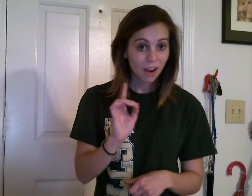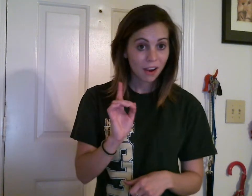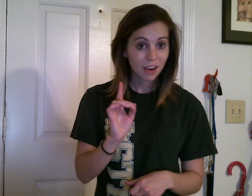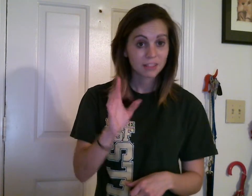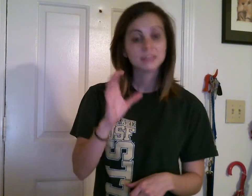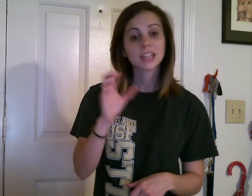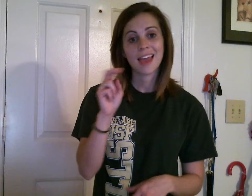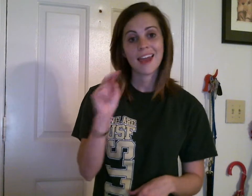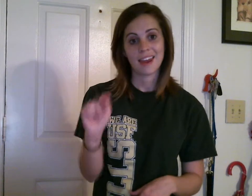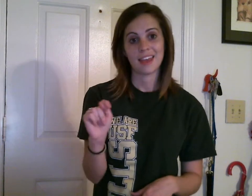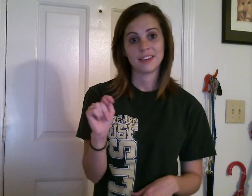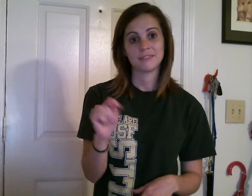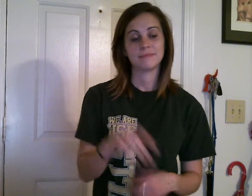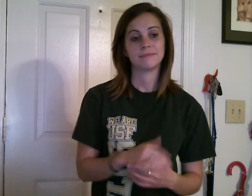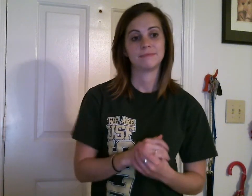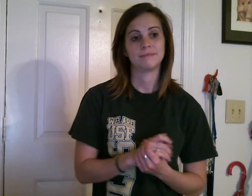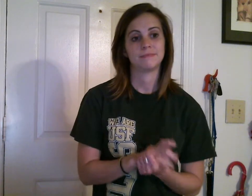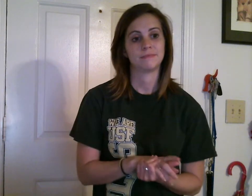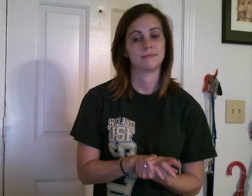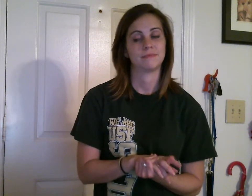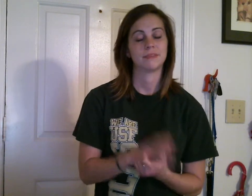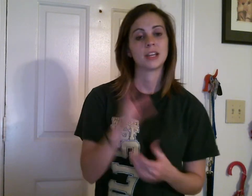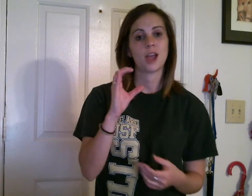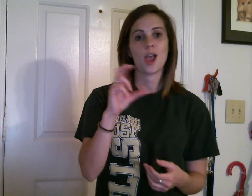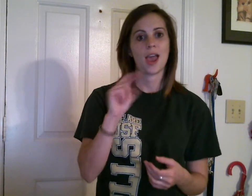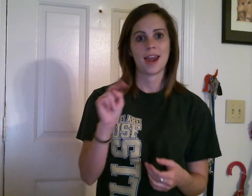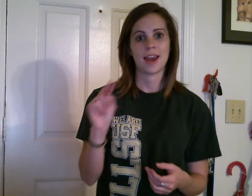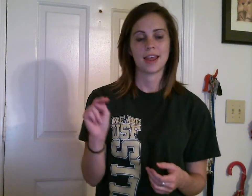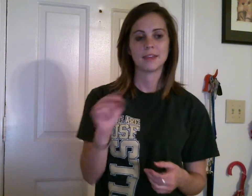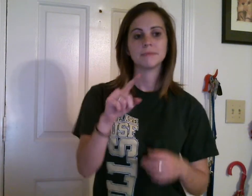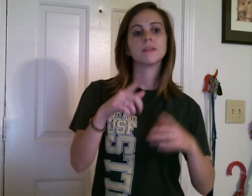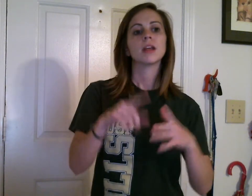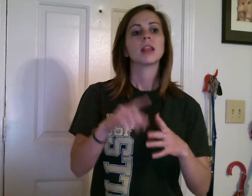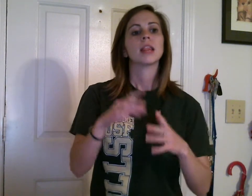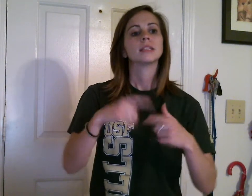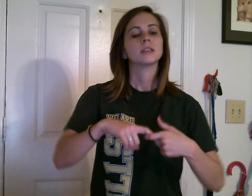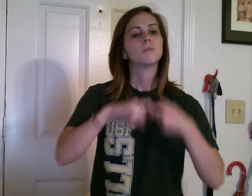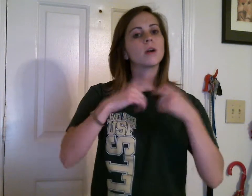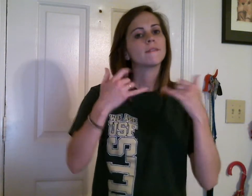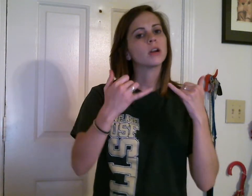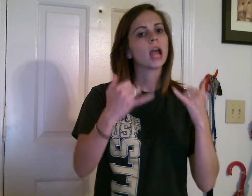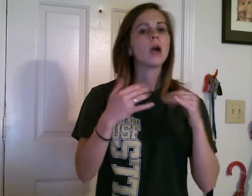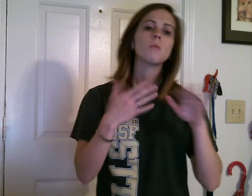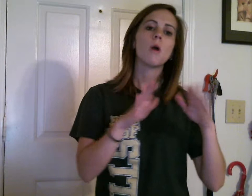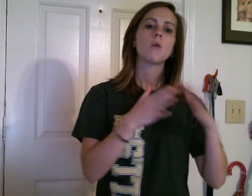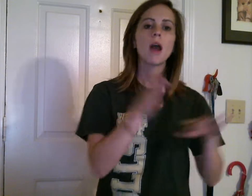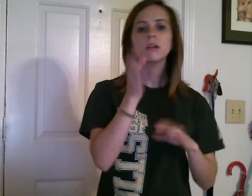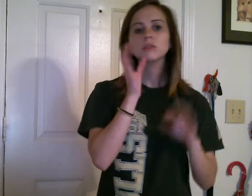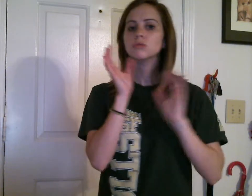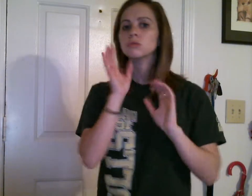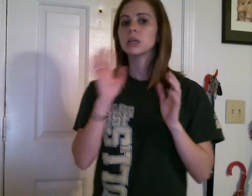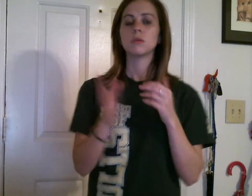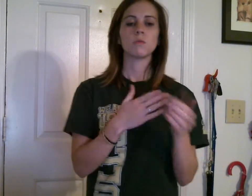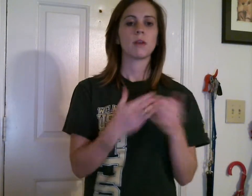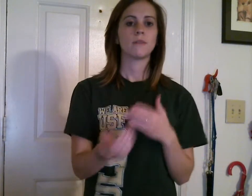there for the moment. You guys take your break. Get something to drink, get up, walk around. I strongly encourage you to get up out of your seats,